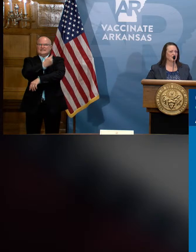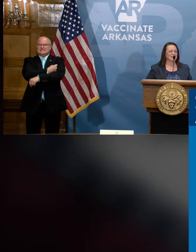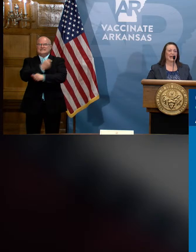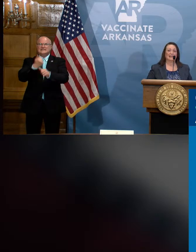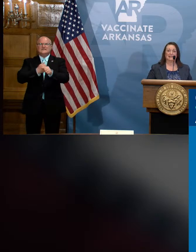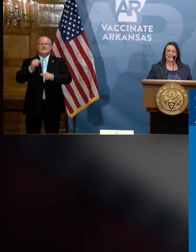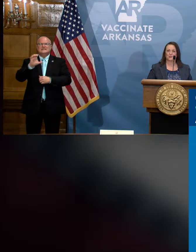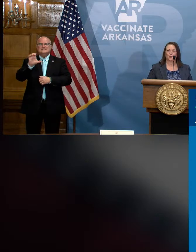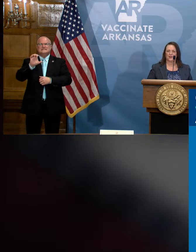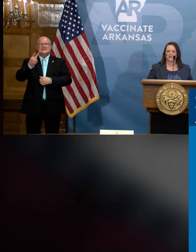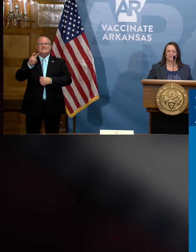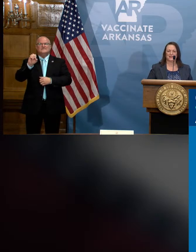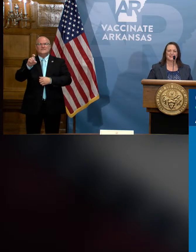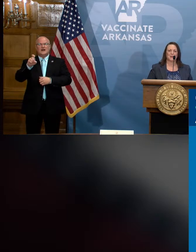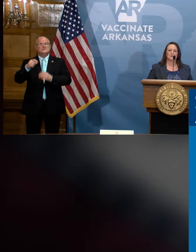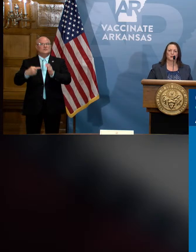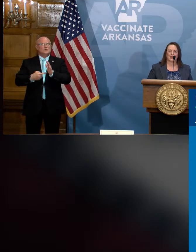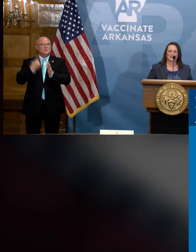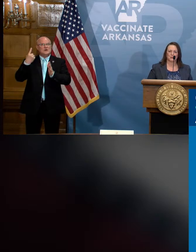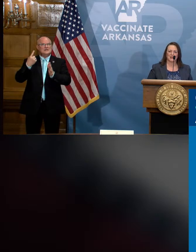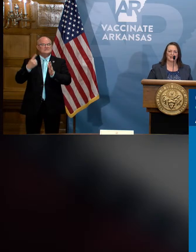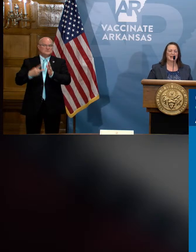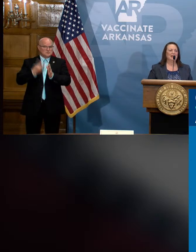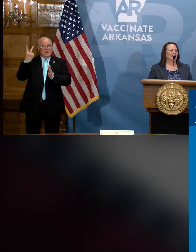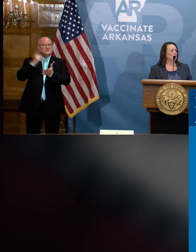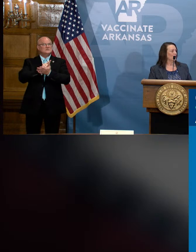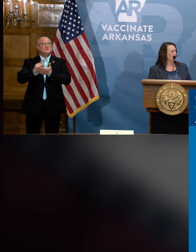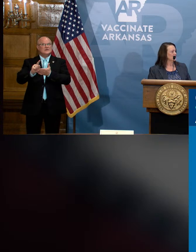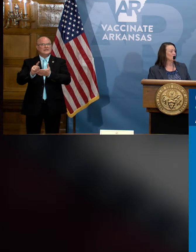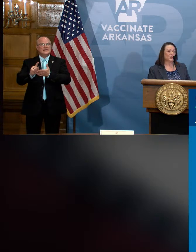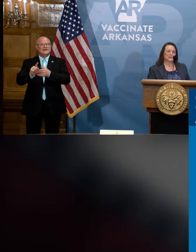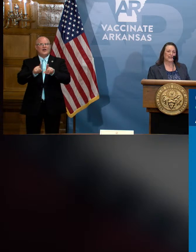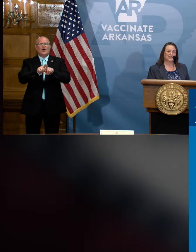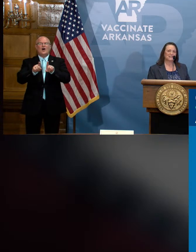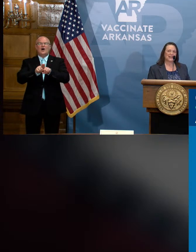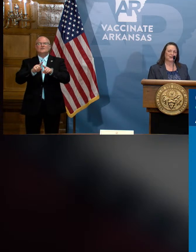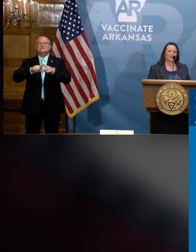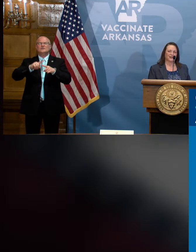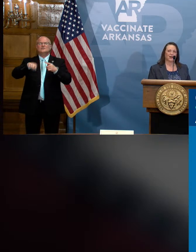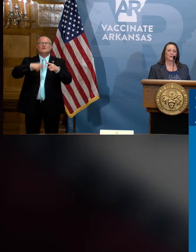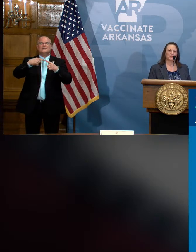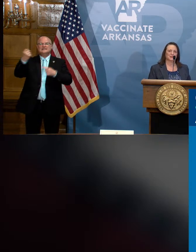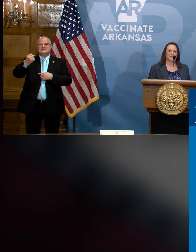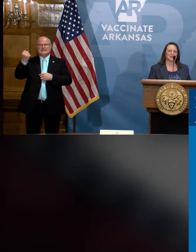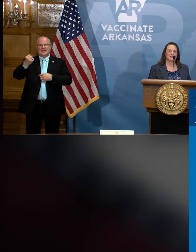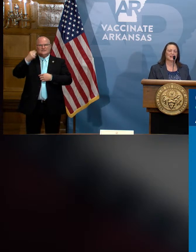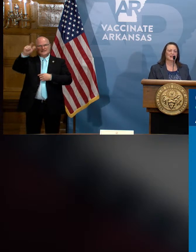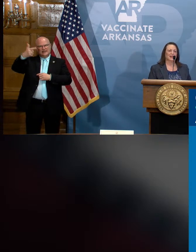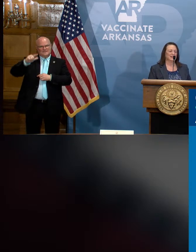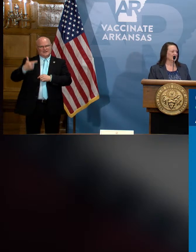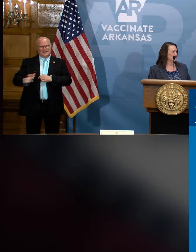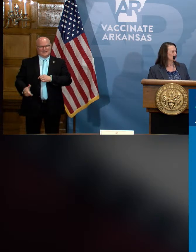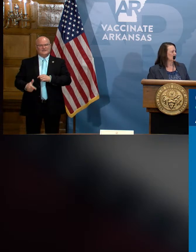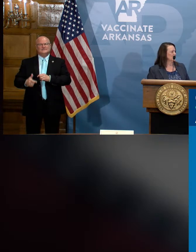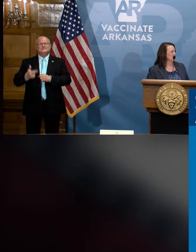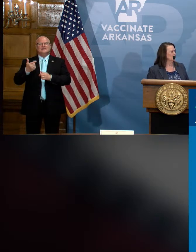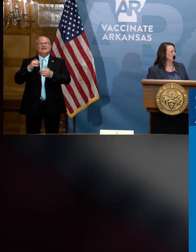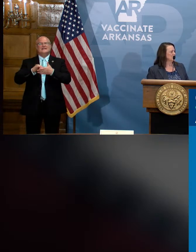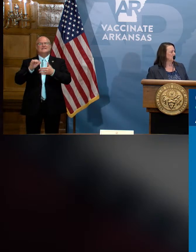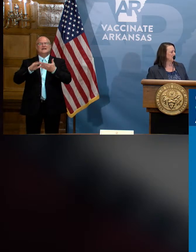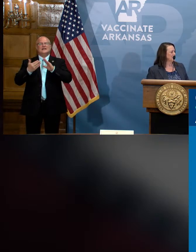of the CBOCs at least once, many times twice a week. And we're also rotating Saturday opportunities at